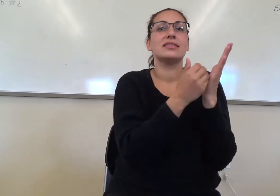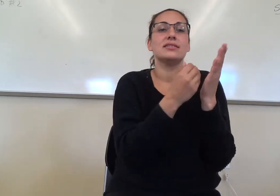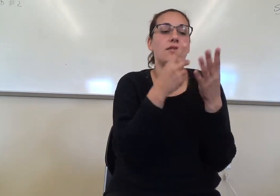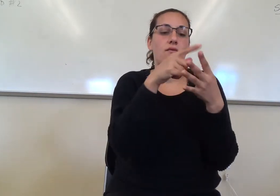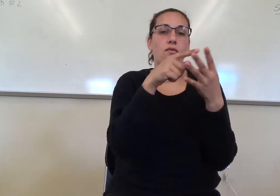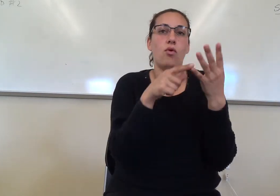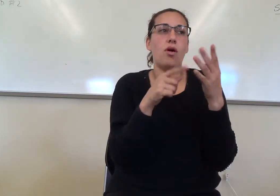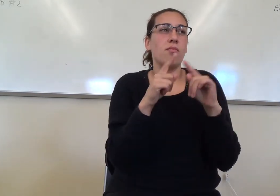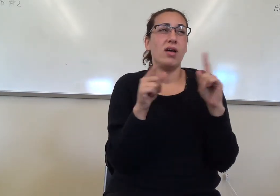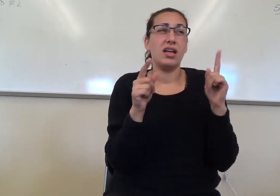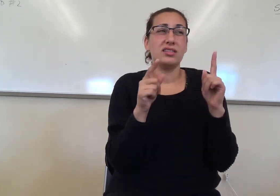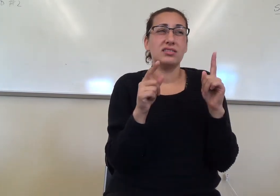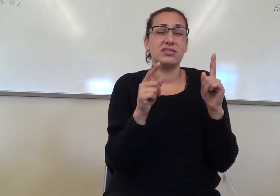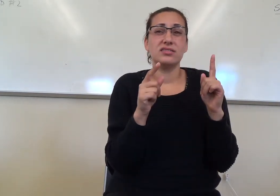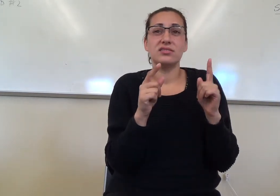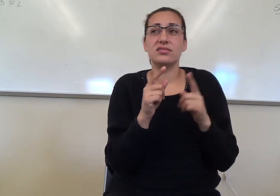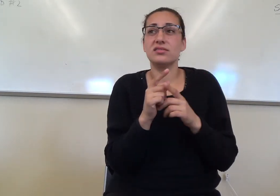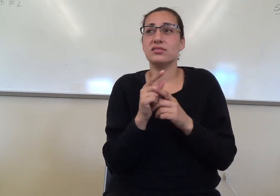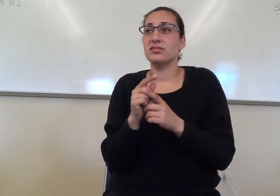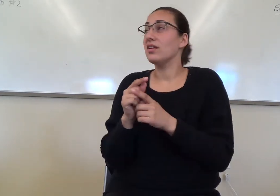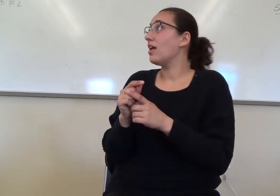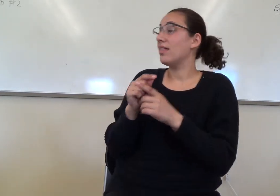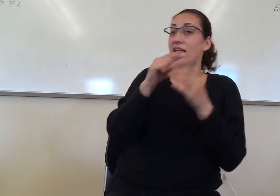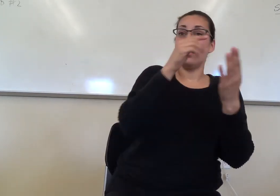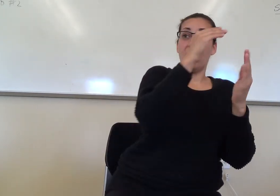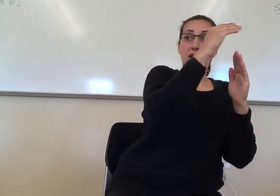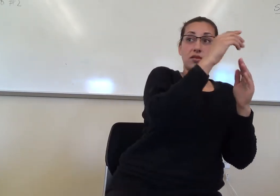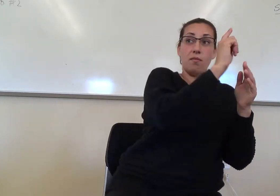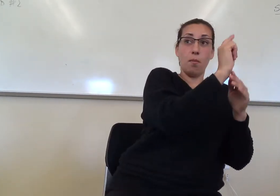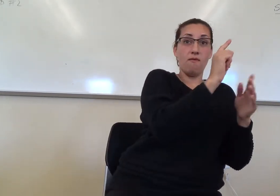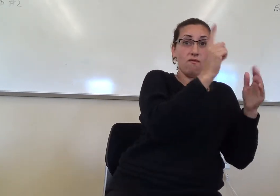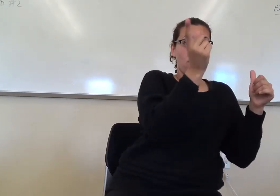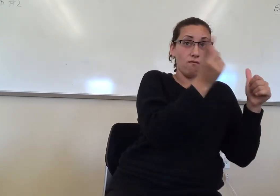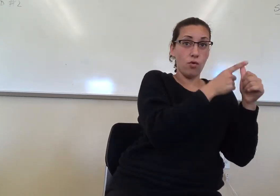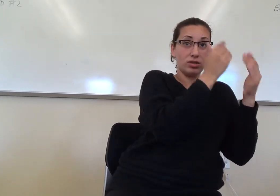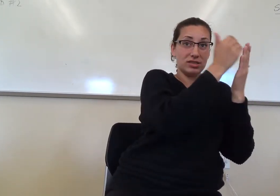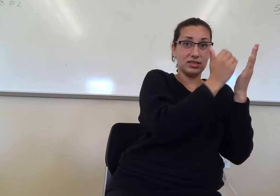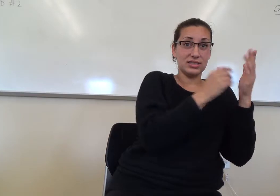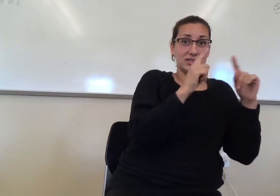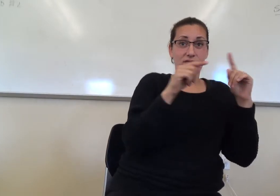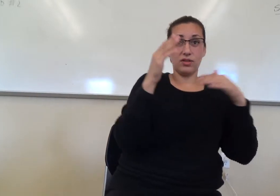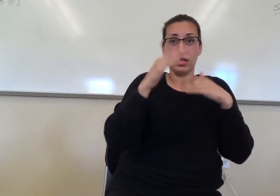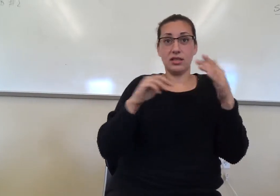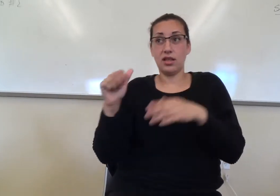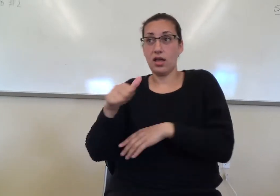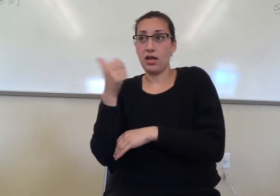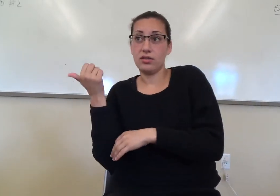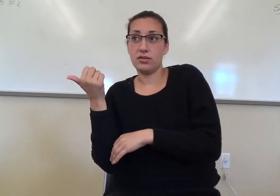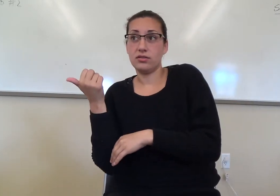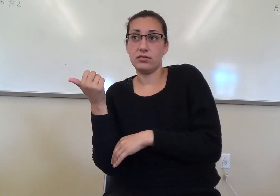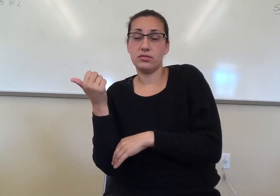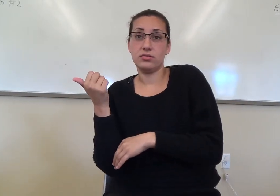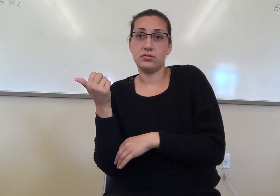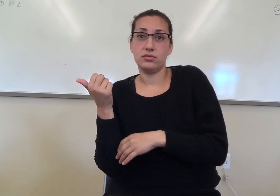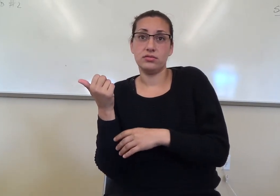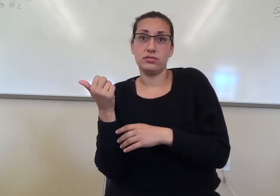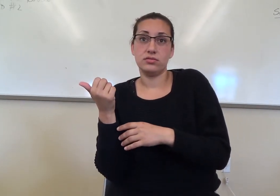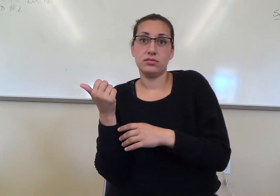a different list from this one? Yes. Well, now Tutinka's shaking her head, and Louise says, yes, I think Tutinka is